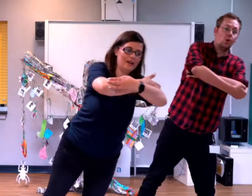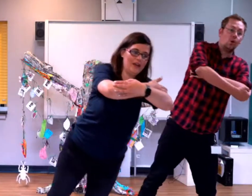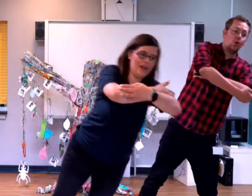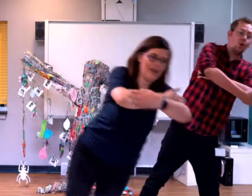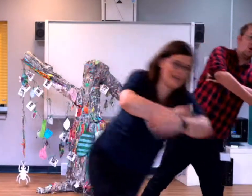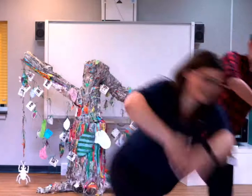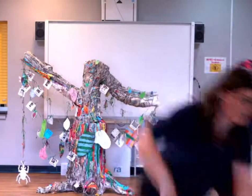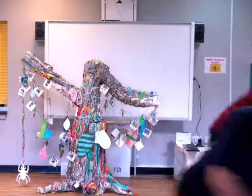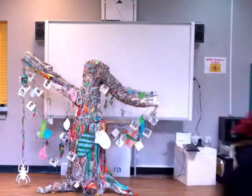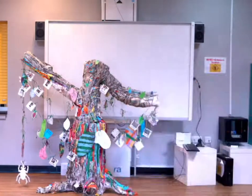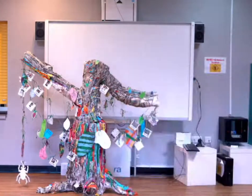slowly tip you over.